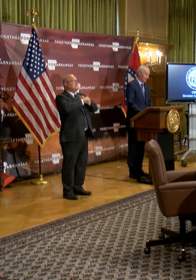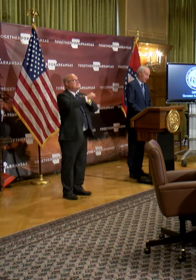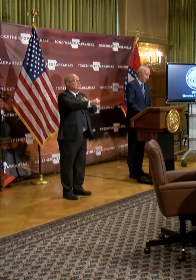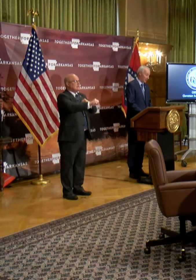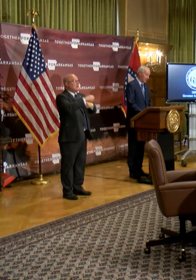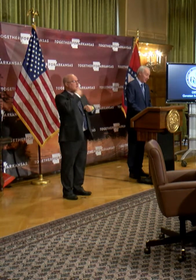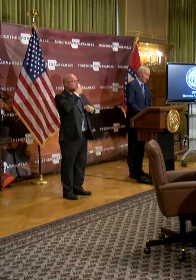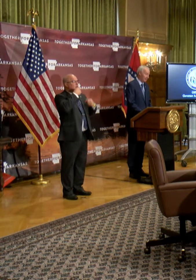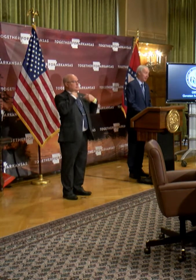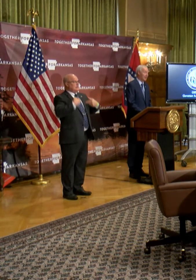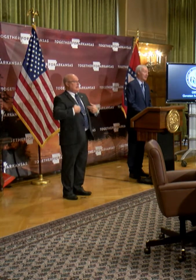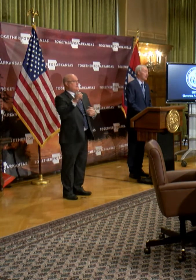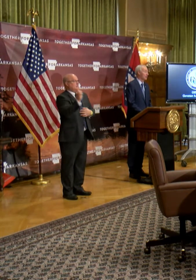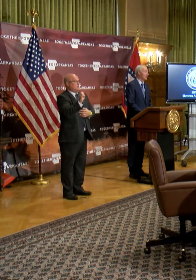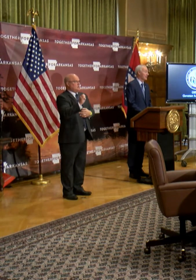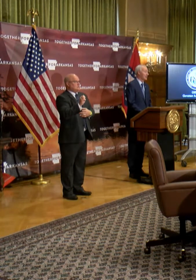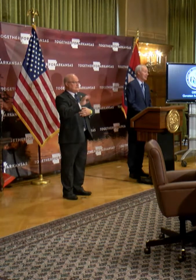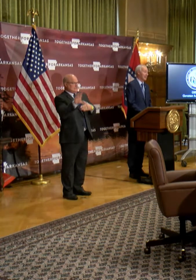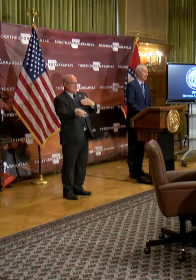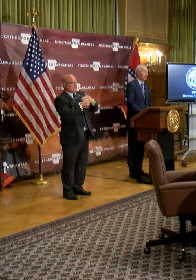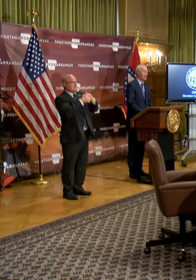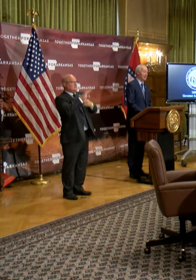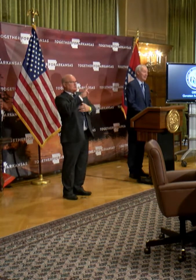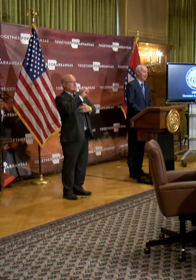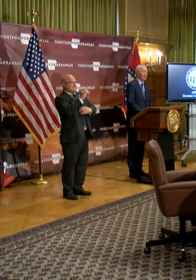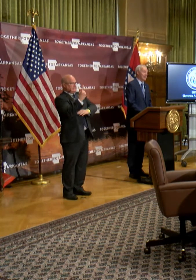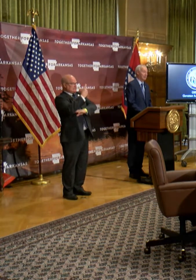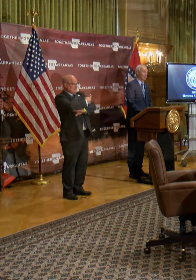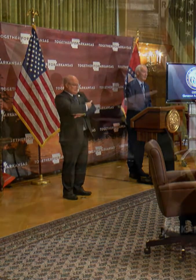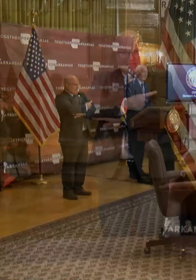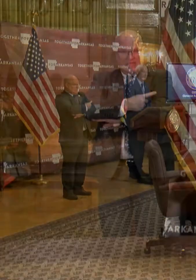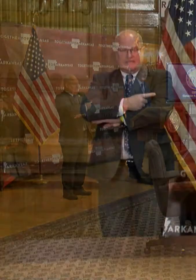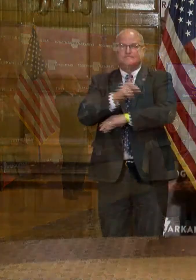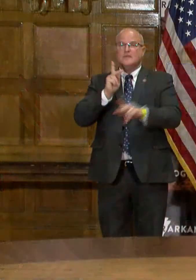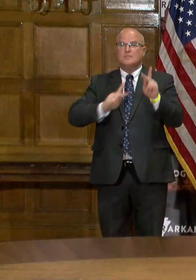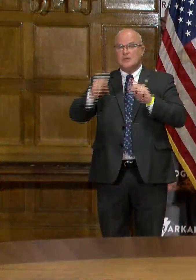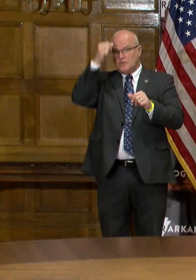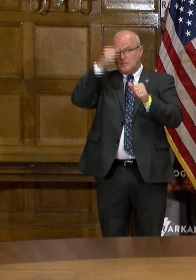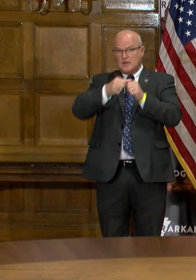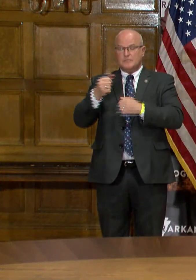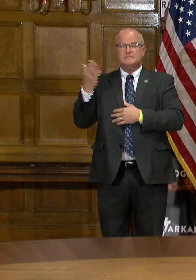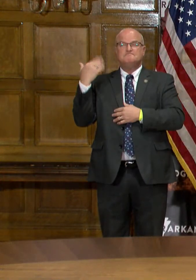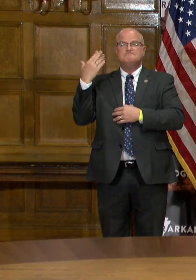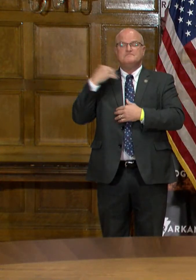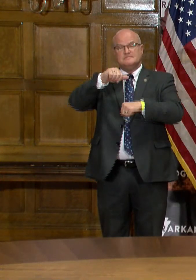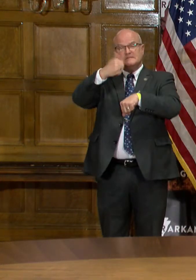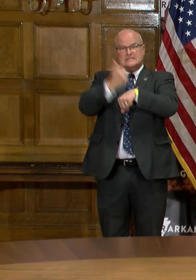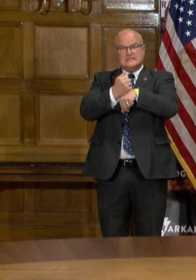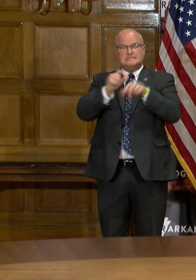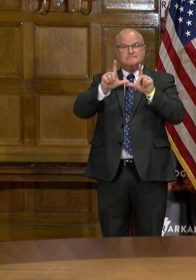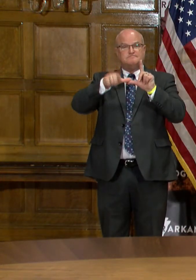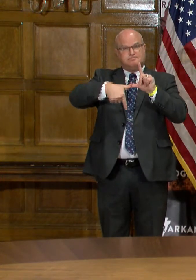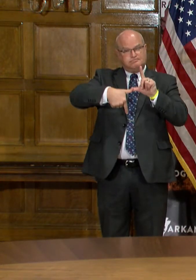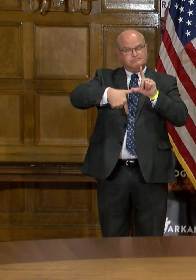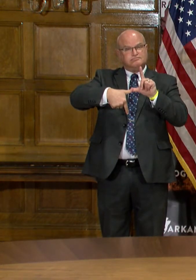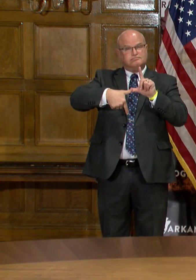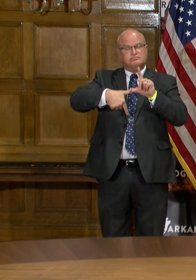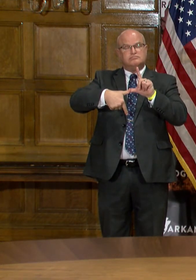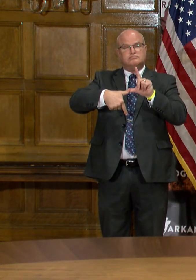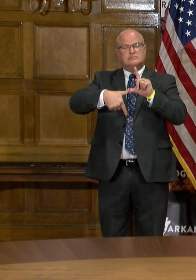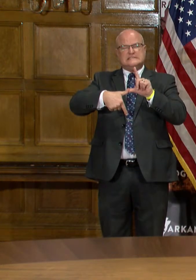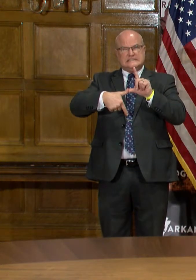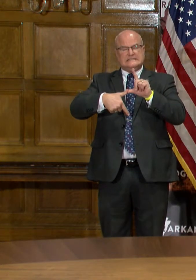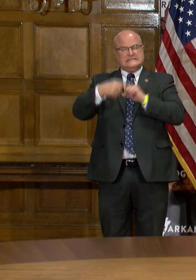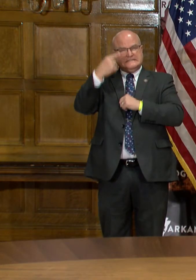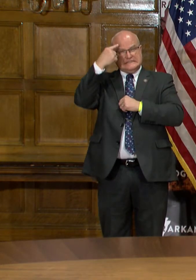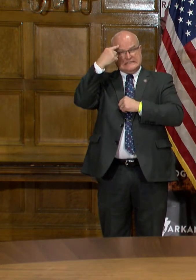public health emergency for an additional 60 days. As everyone will recall, this was set to expire, I